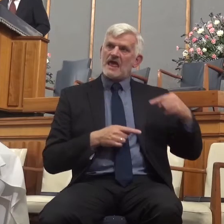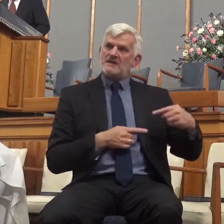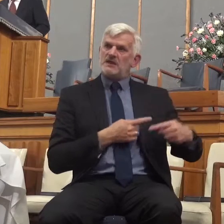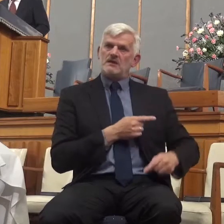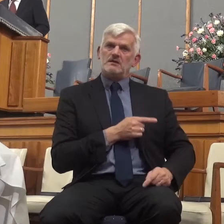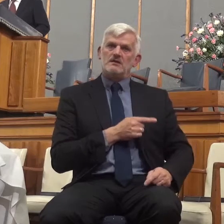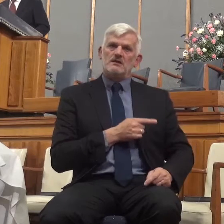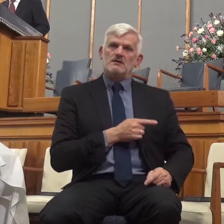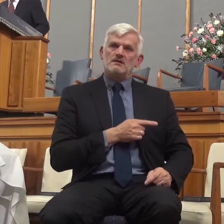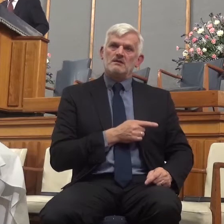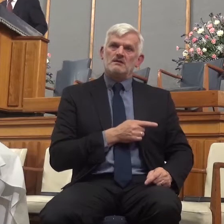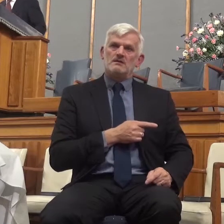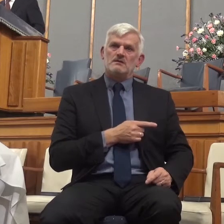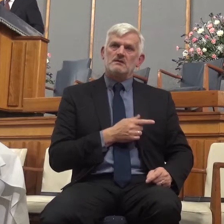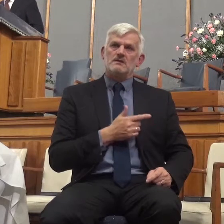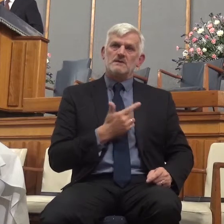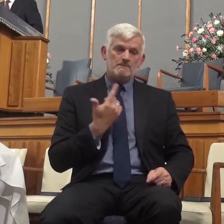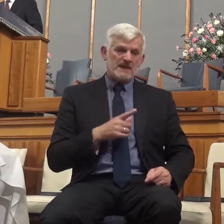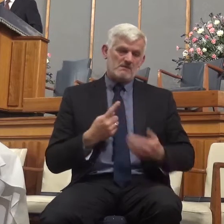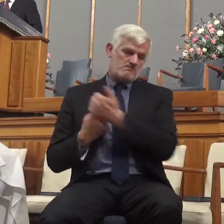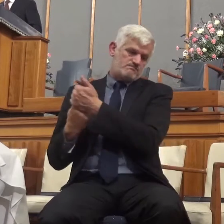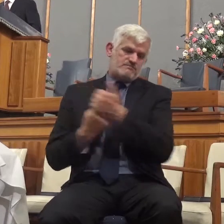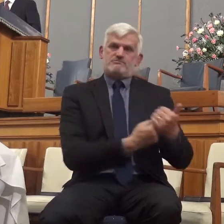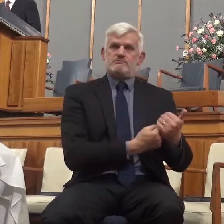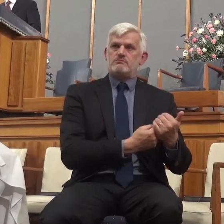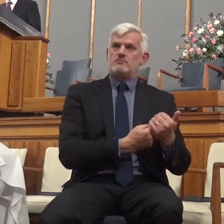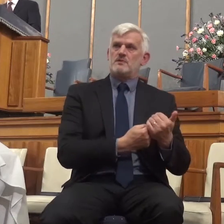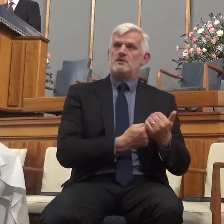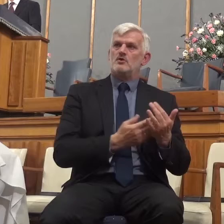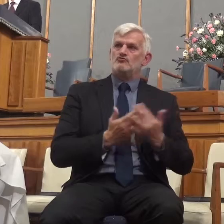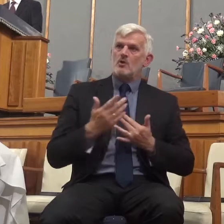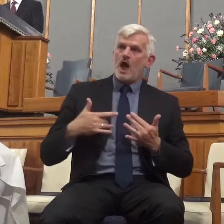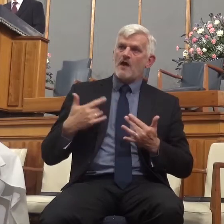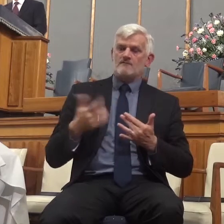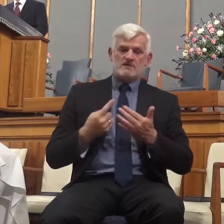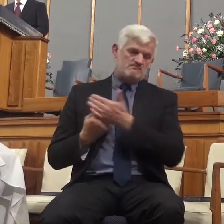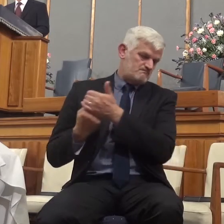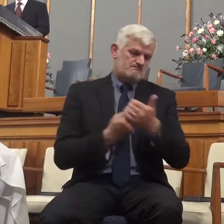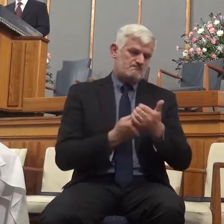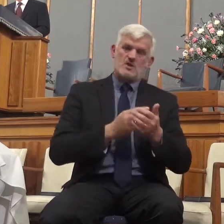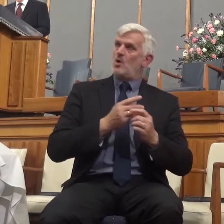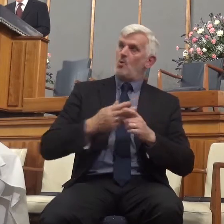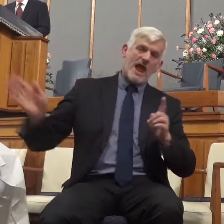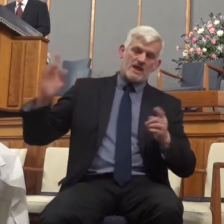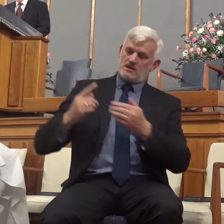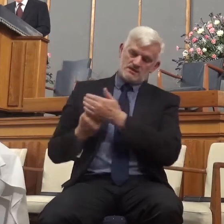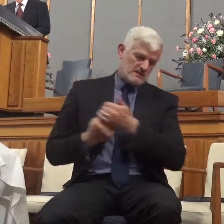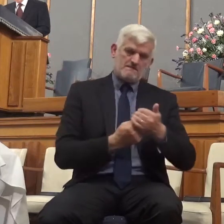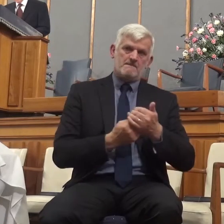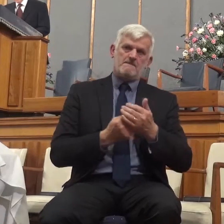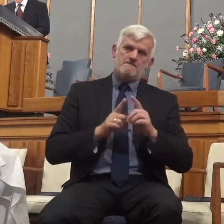enemy. He's brought you away from God every step of life's journey, and he'll keep you away from